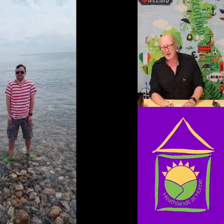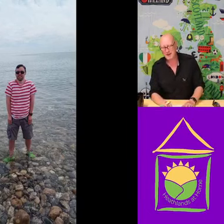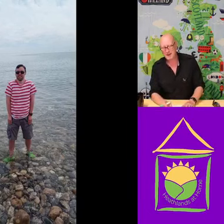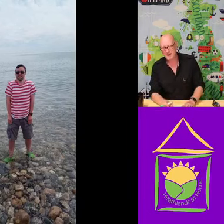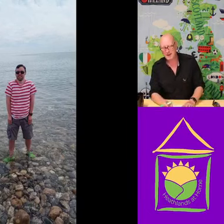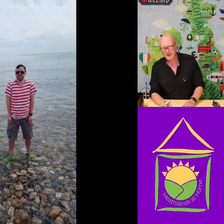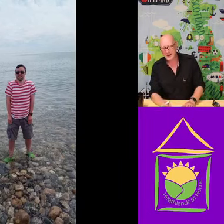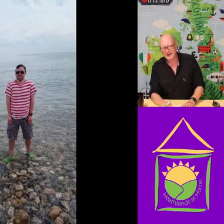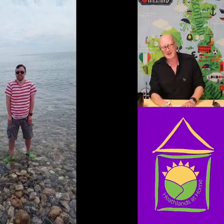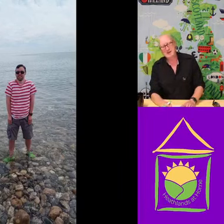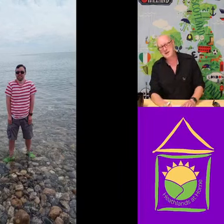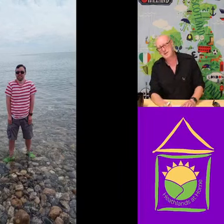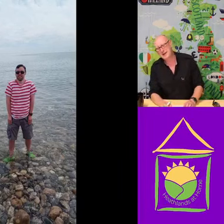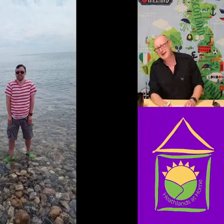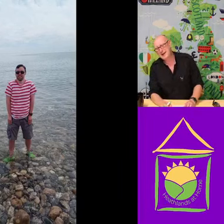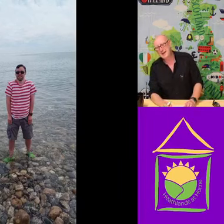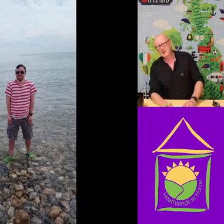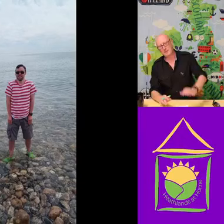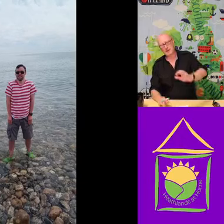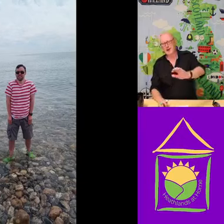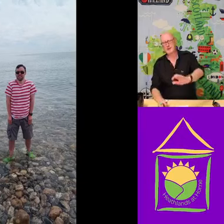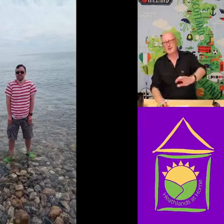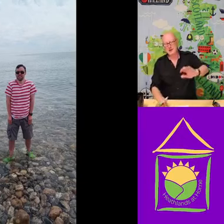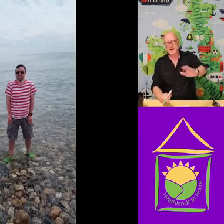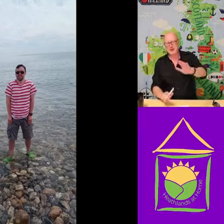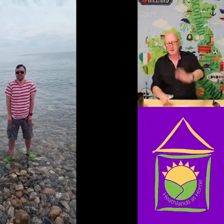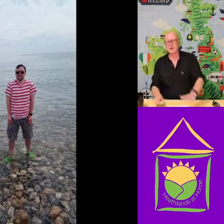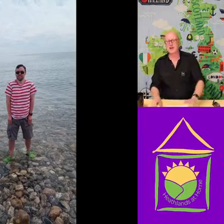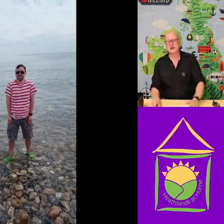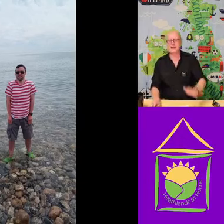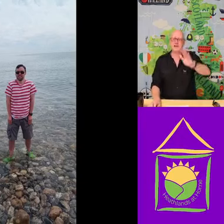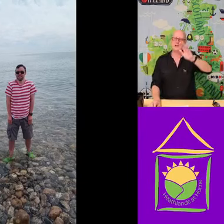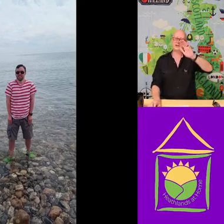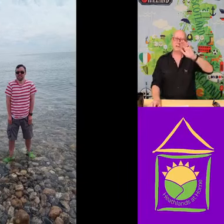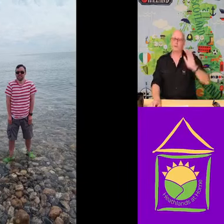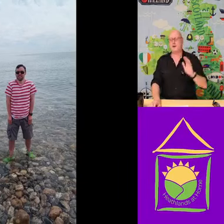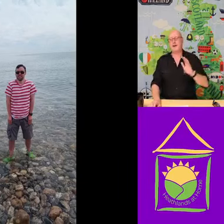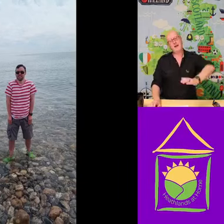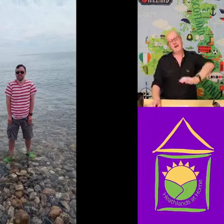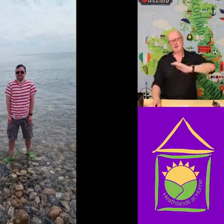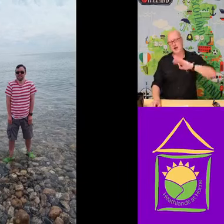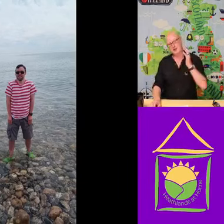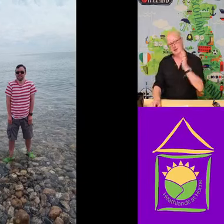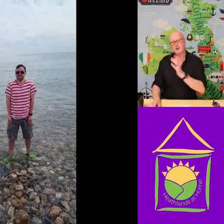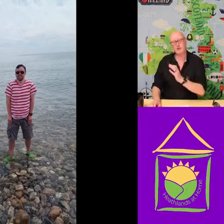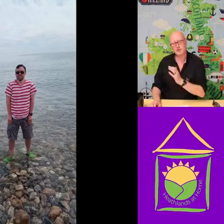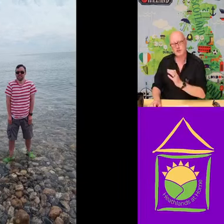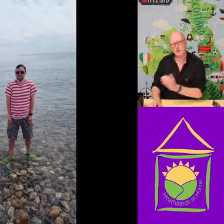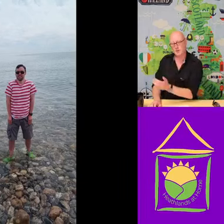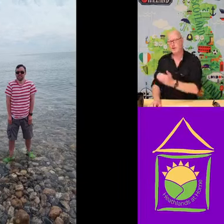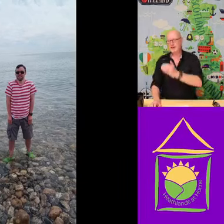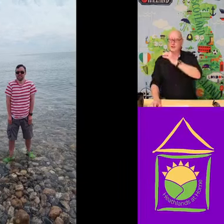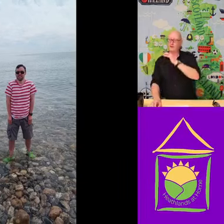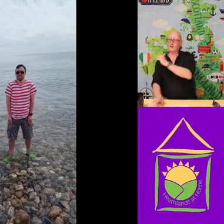Crocs he's wearing there? I think it could be. For you. Well, I love it. It looks like it's Capri. It's 1952. It's a film star